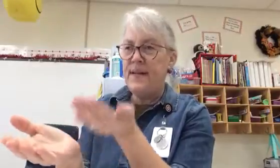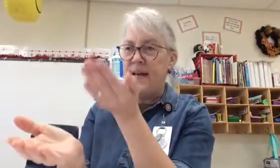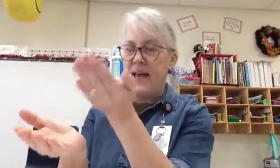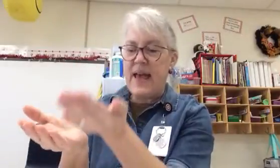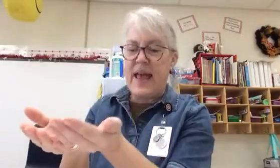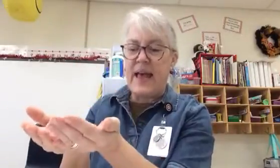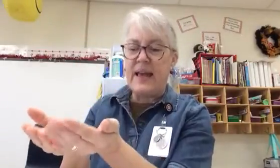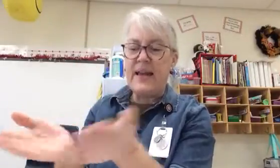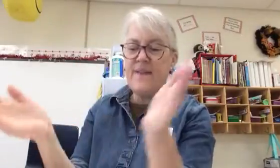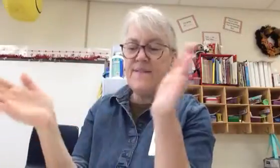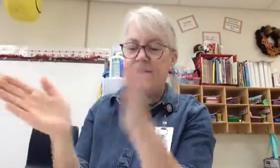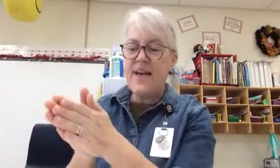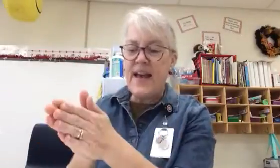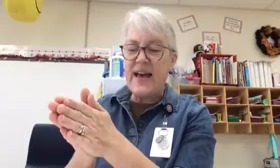an, ran.